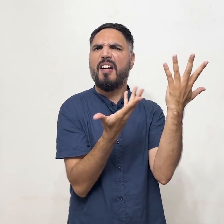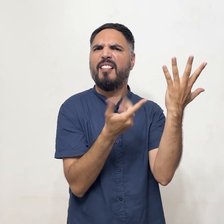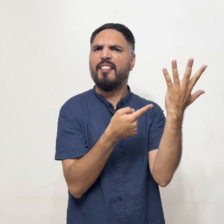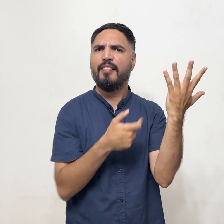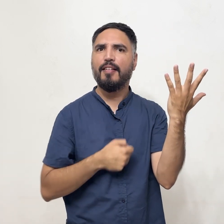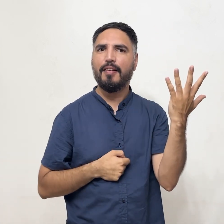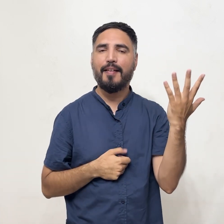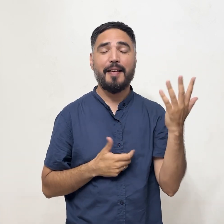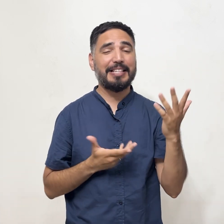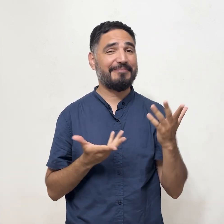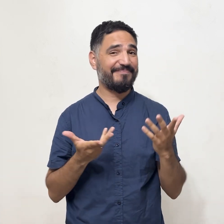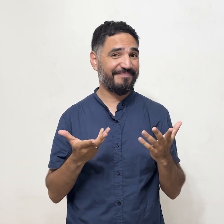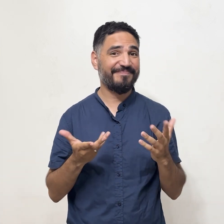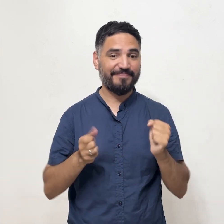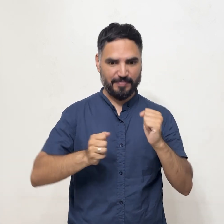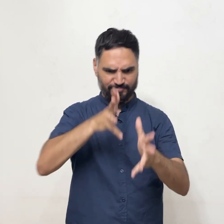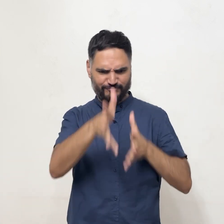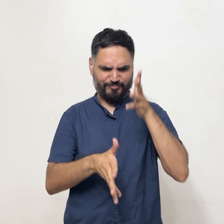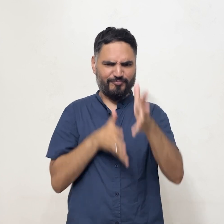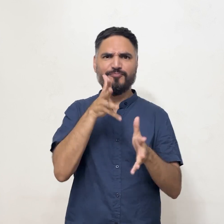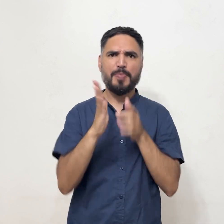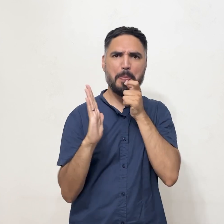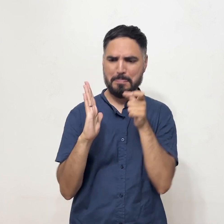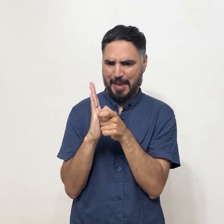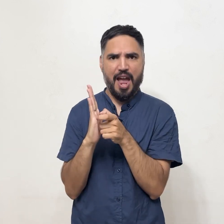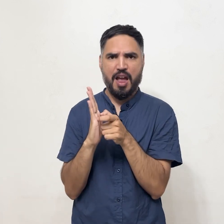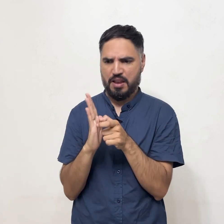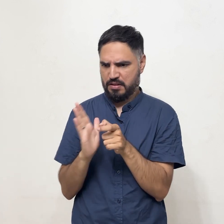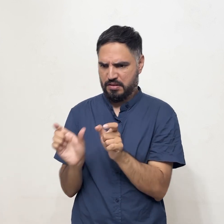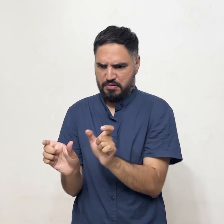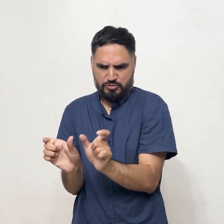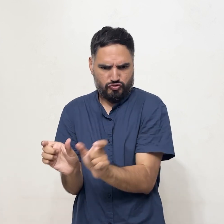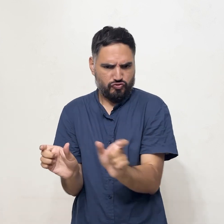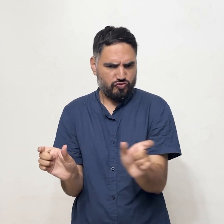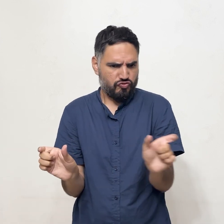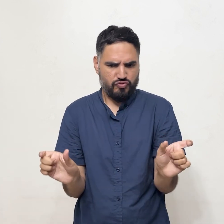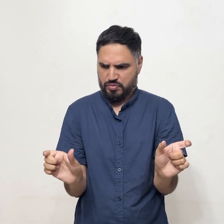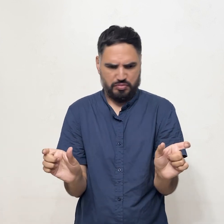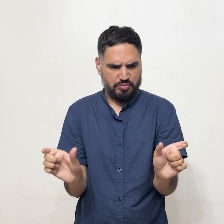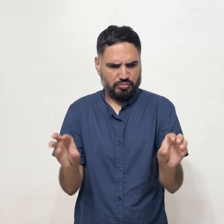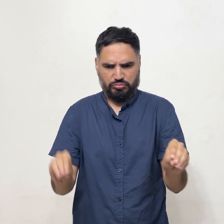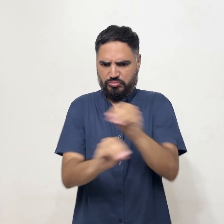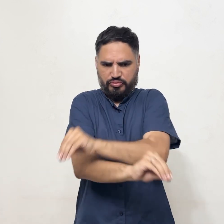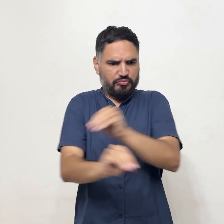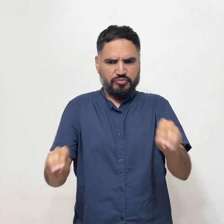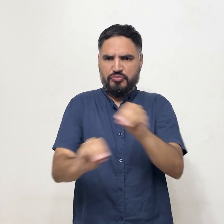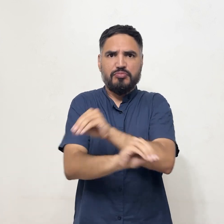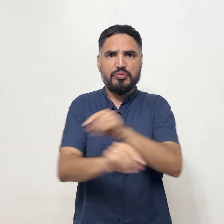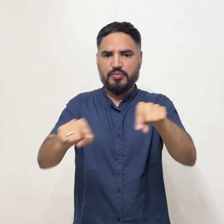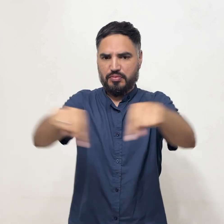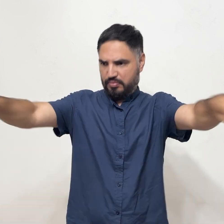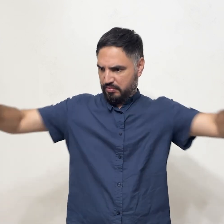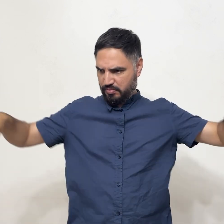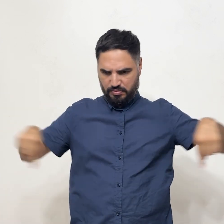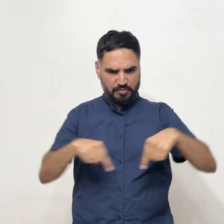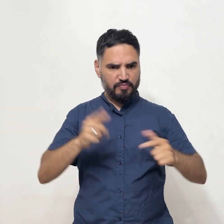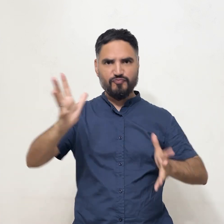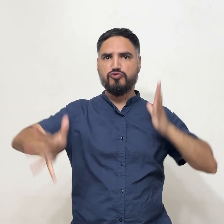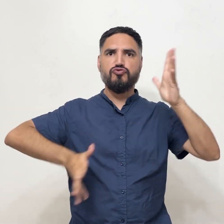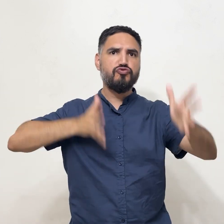were those branches? The branches were related to the grammar of the language, right? And also to the space in which